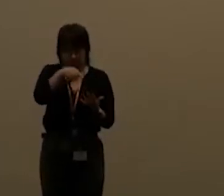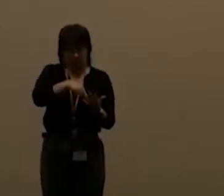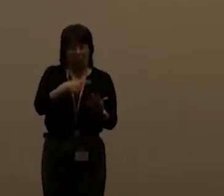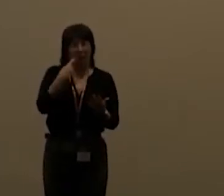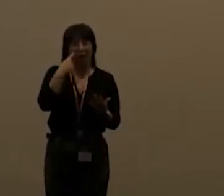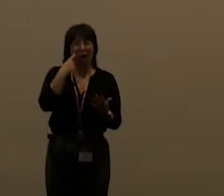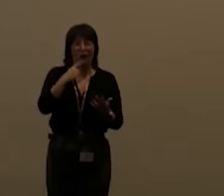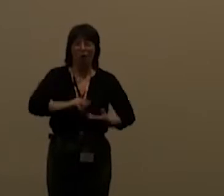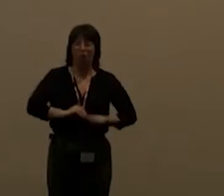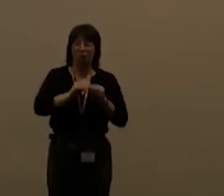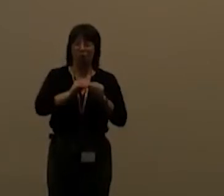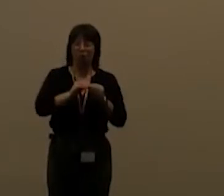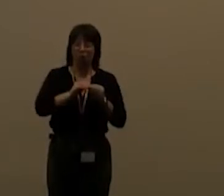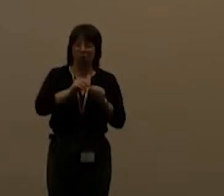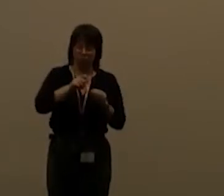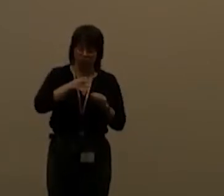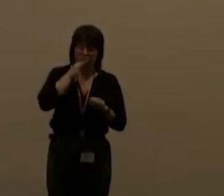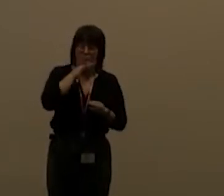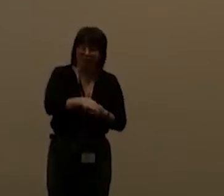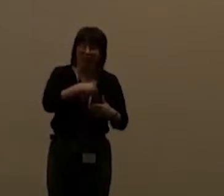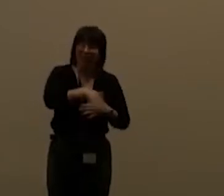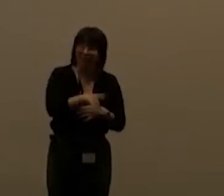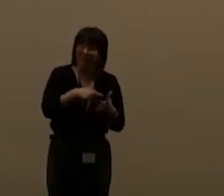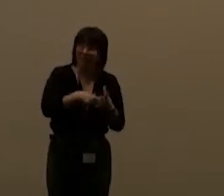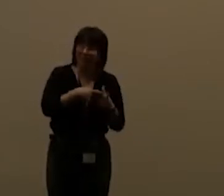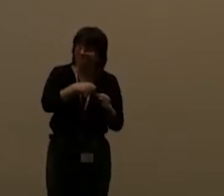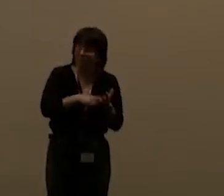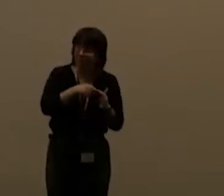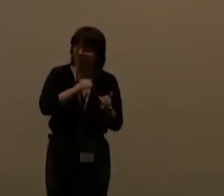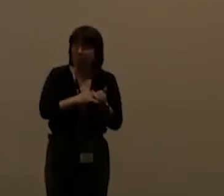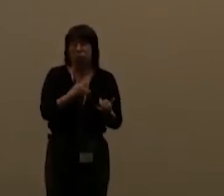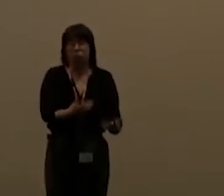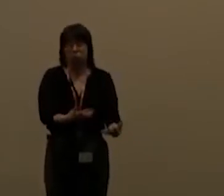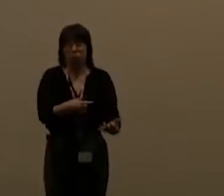leave template using the approvals Power Automate engine in adaptive cards.